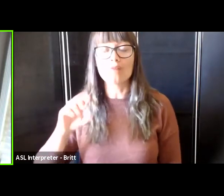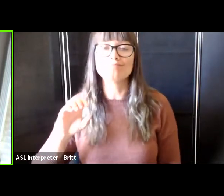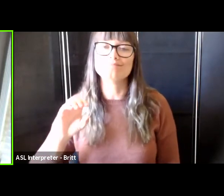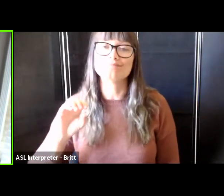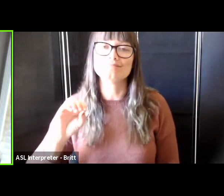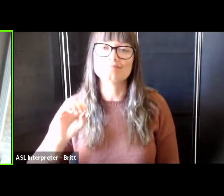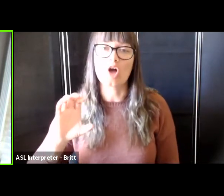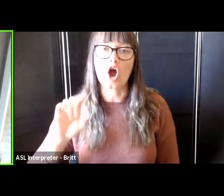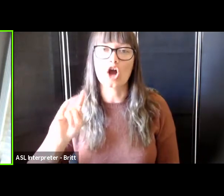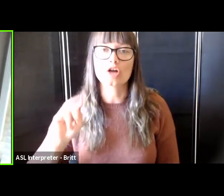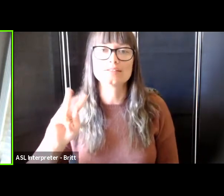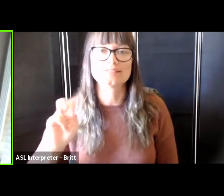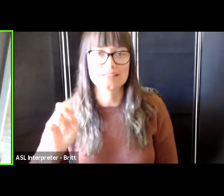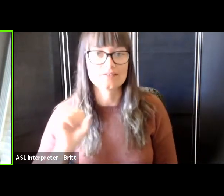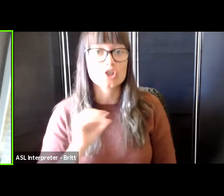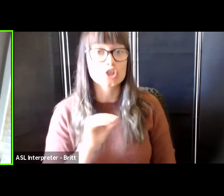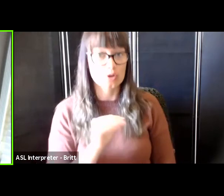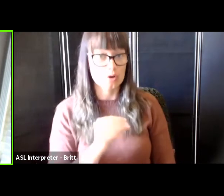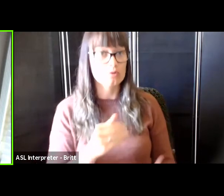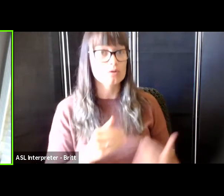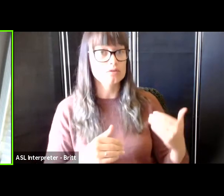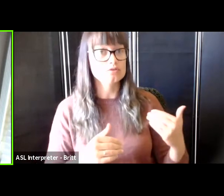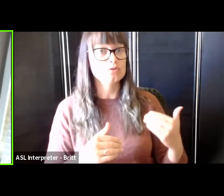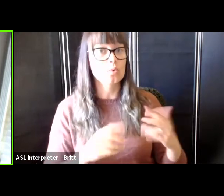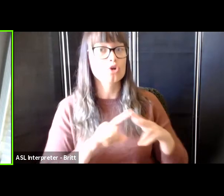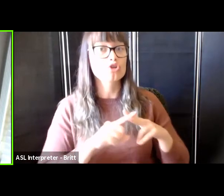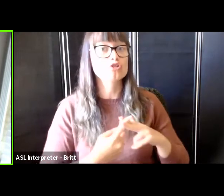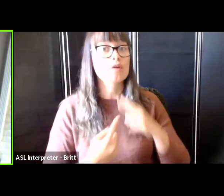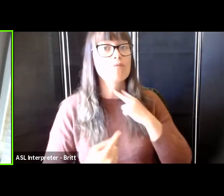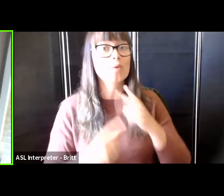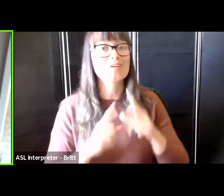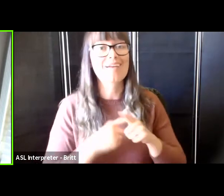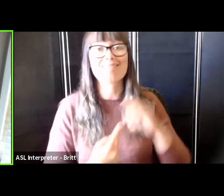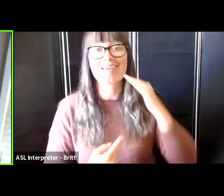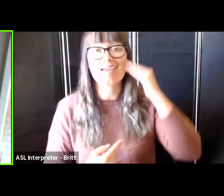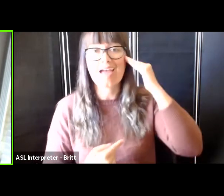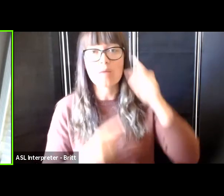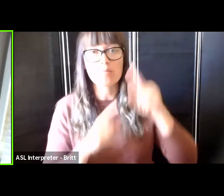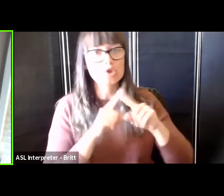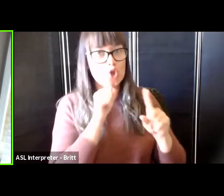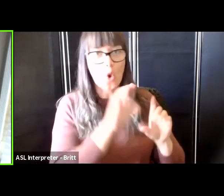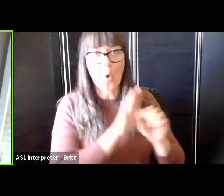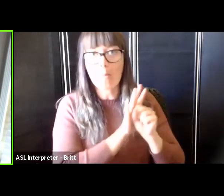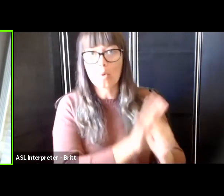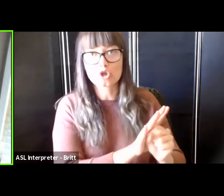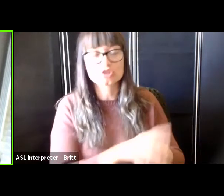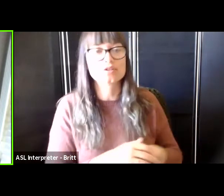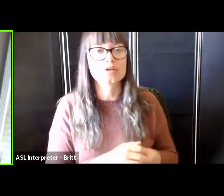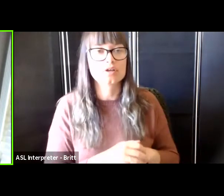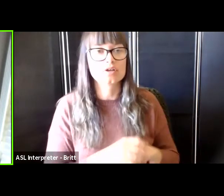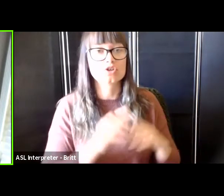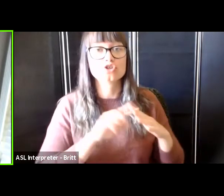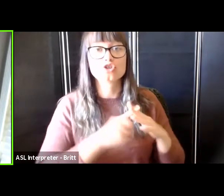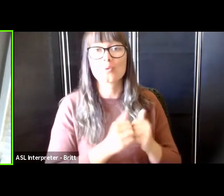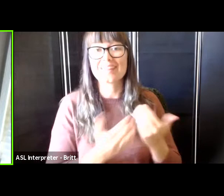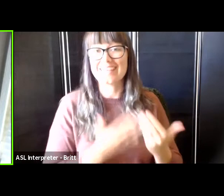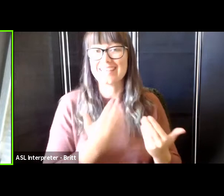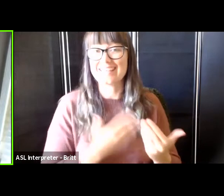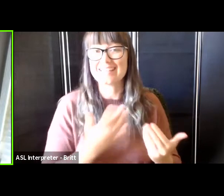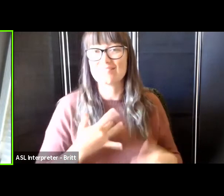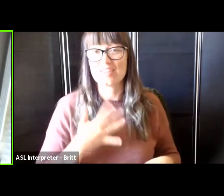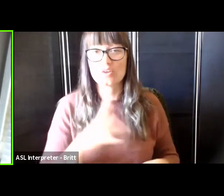voice, and then the top note is going to land in your head voice. Do not push ever. Go to the easiest feeling place in your